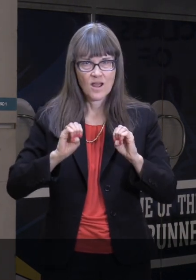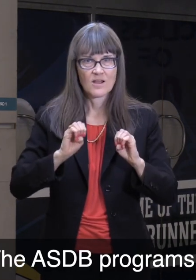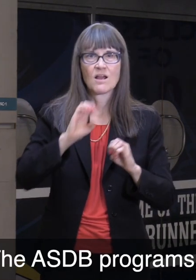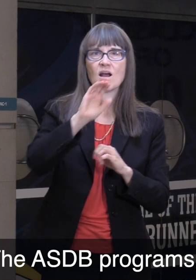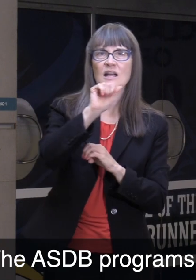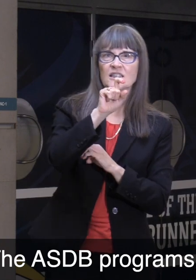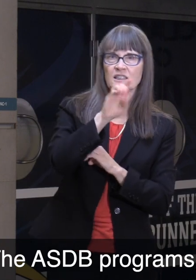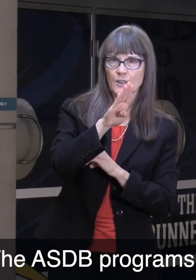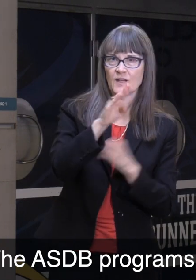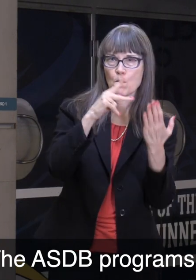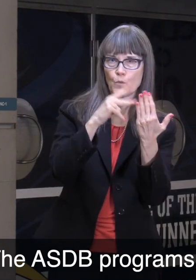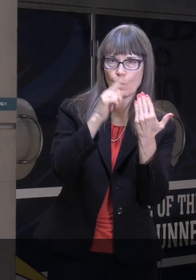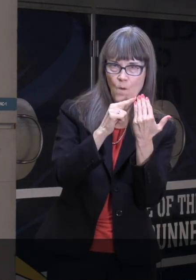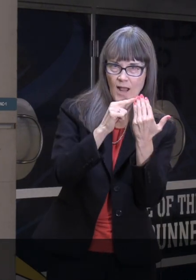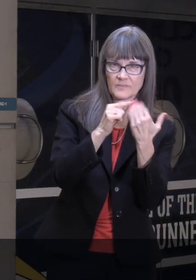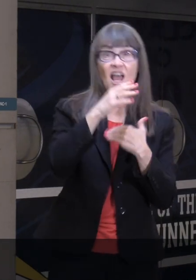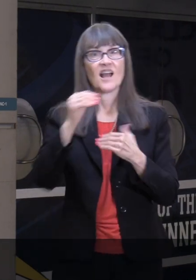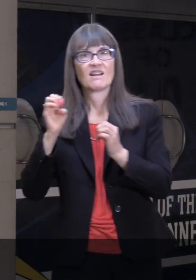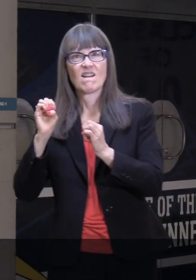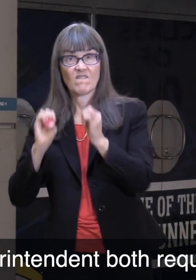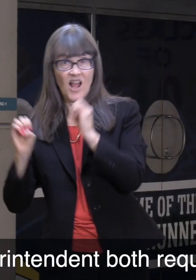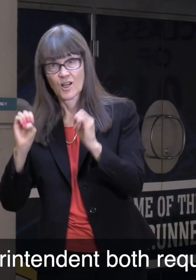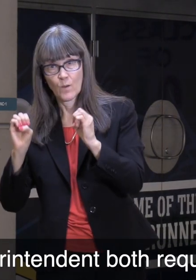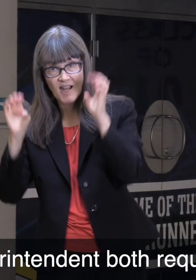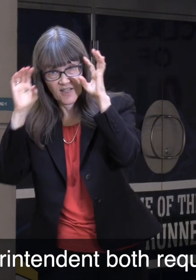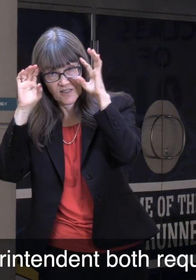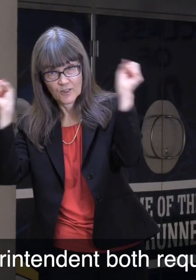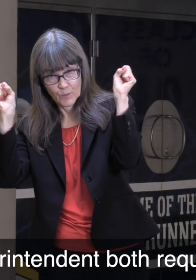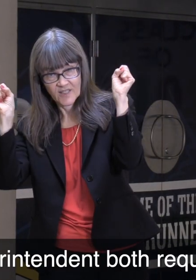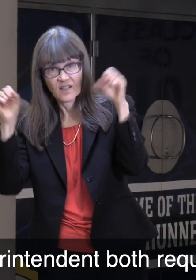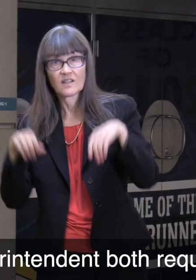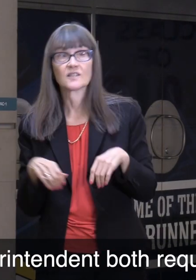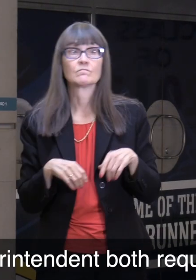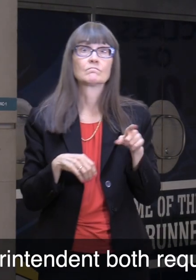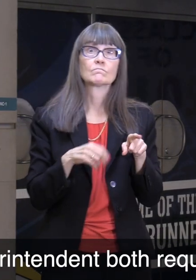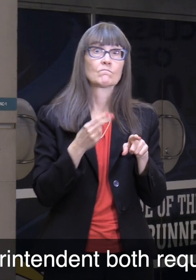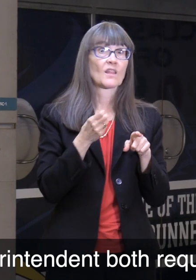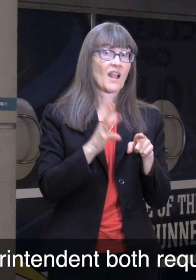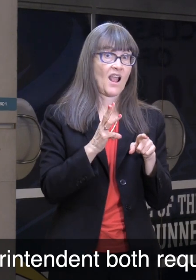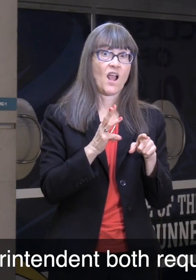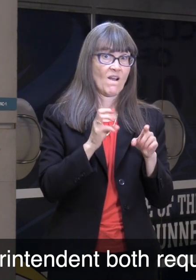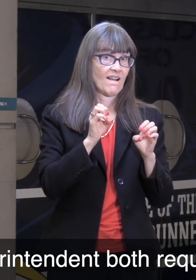The ASDB programs, the ASDB Superintendent, both require evaluation.